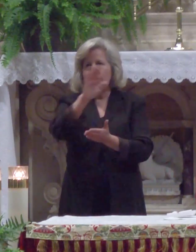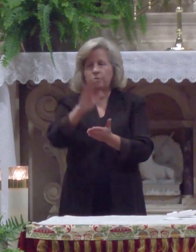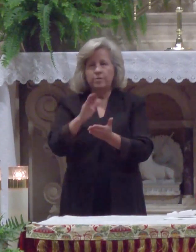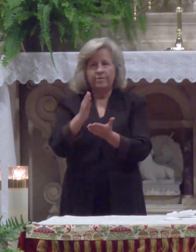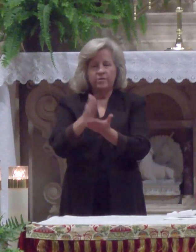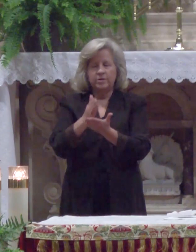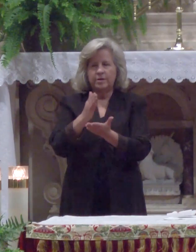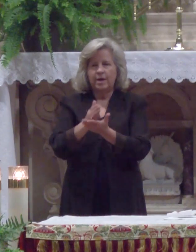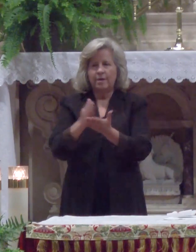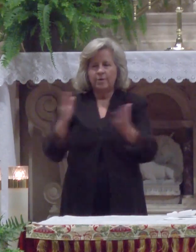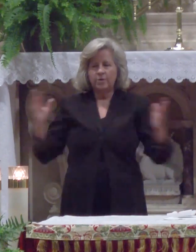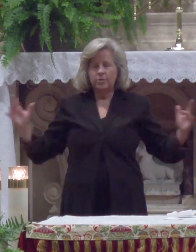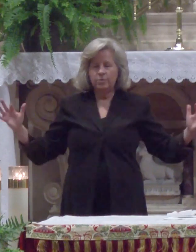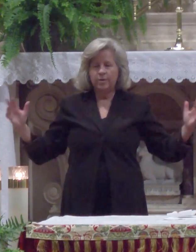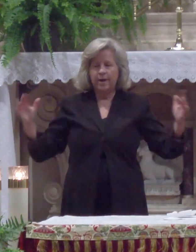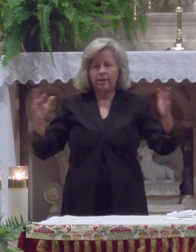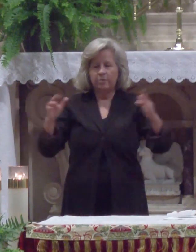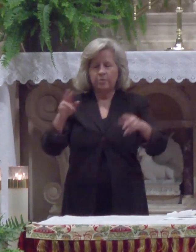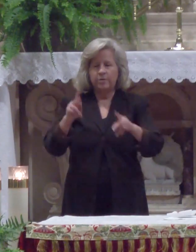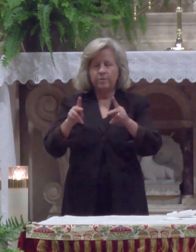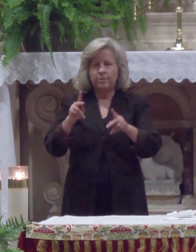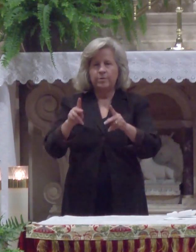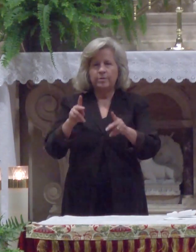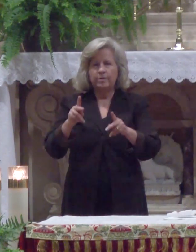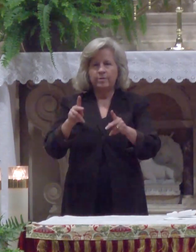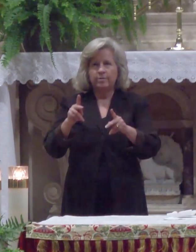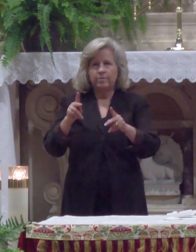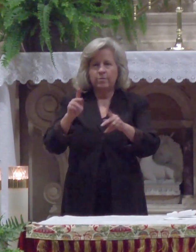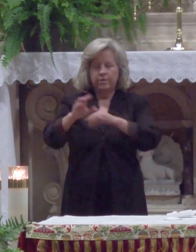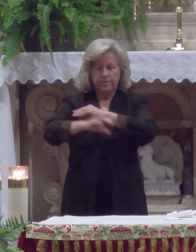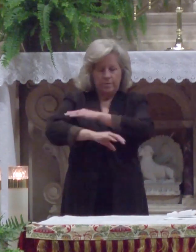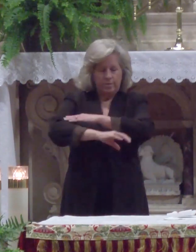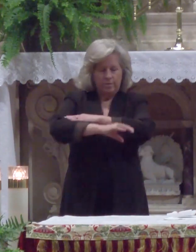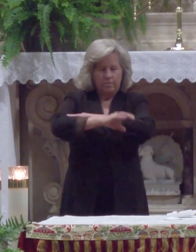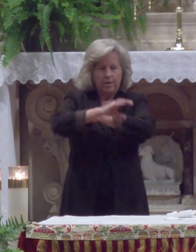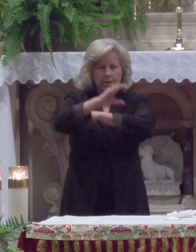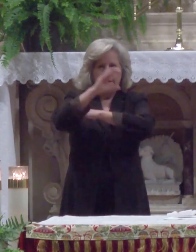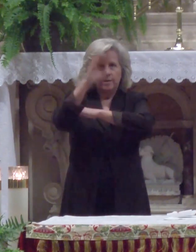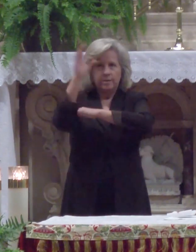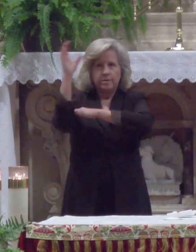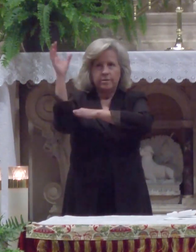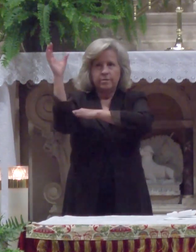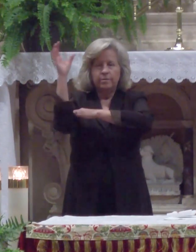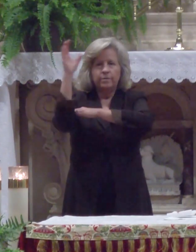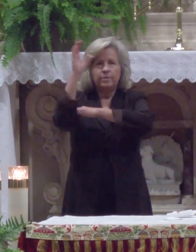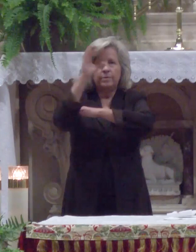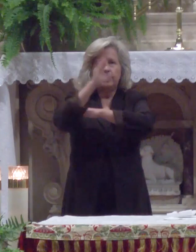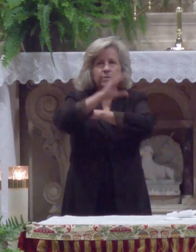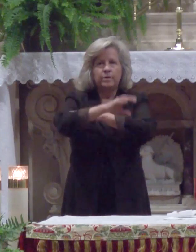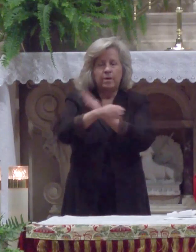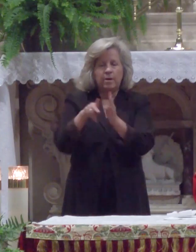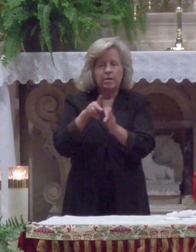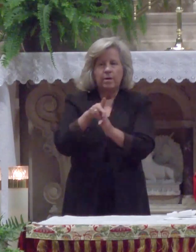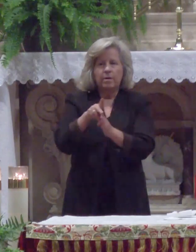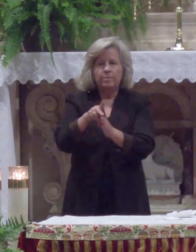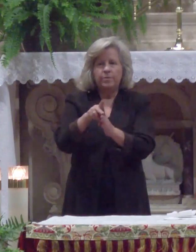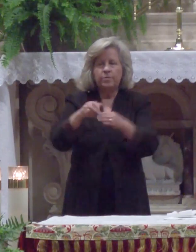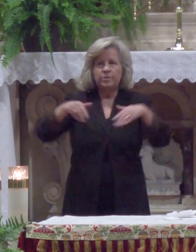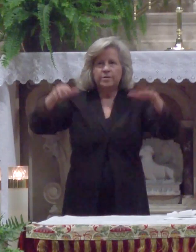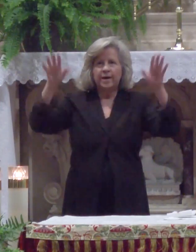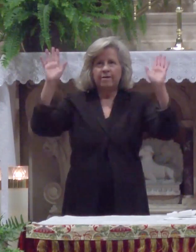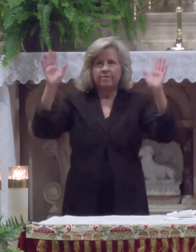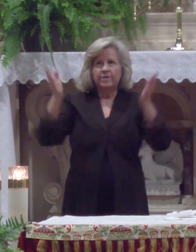to gather a people to yourself, so that from the rising of the sun to its setting, a pure sacrifice may be offered to your